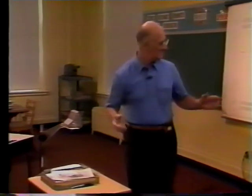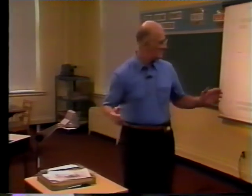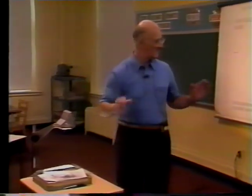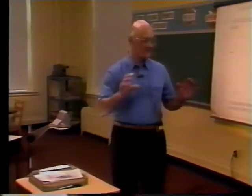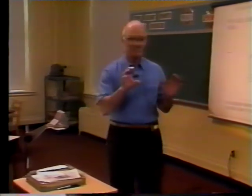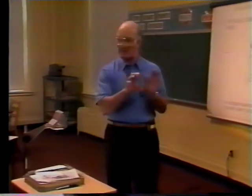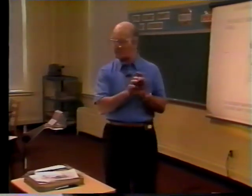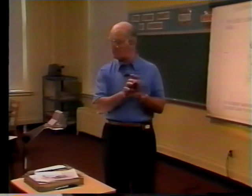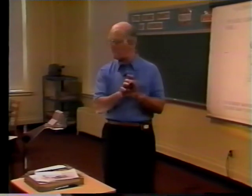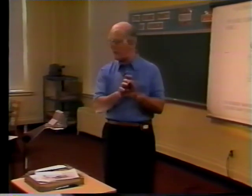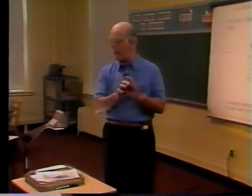give a picture of that.